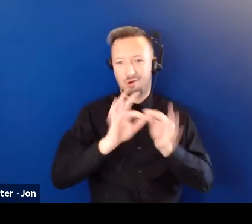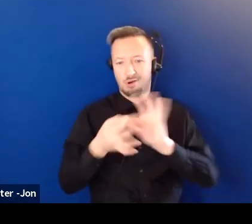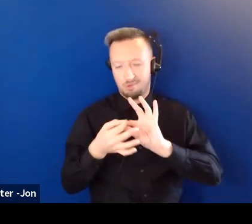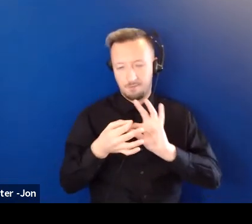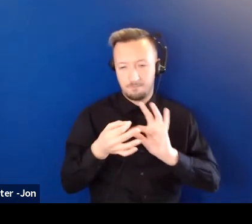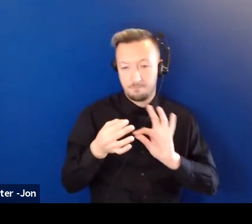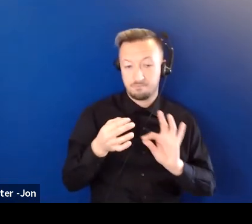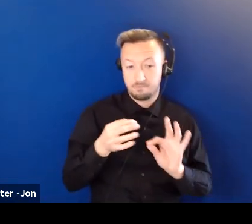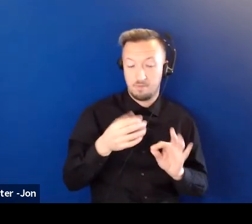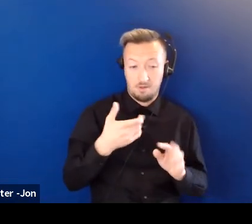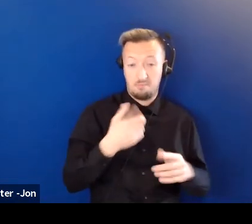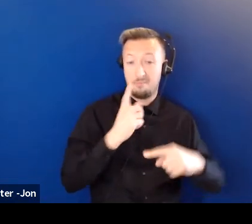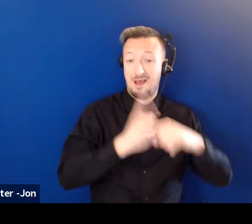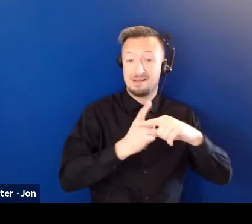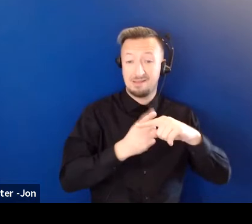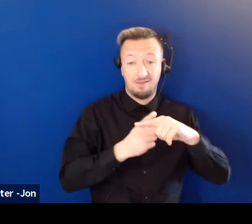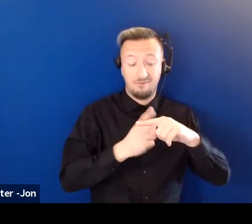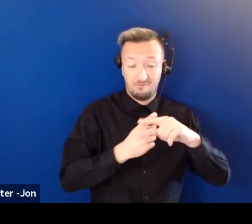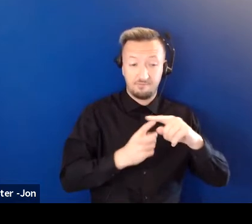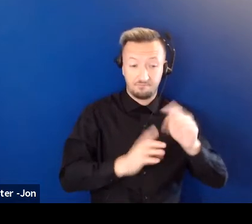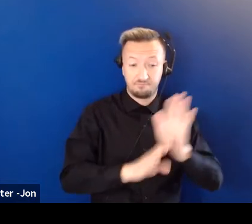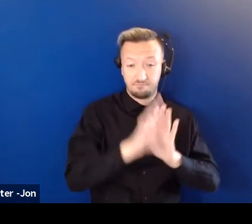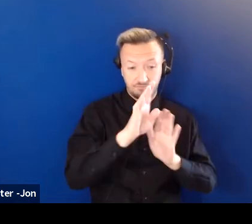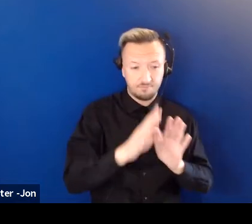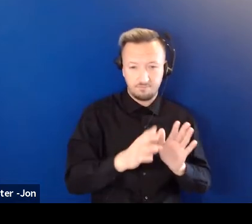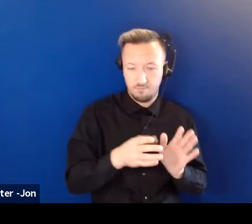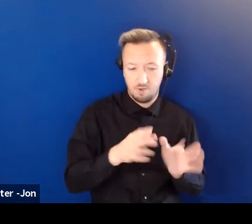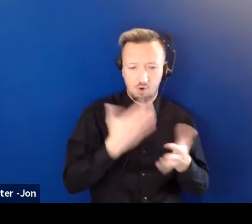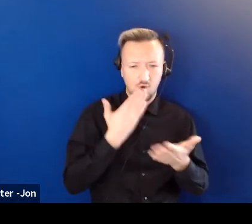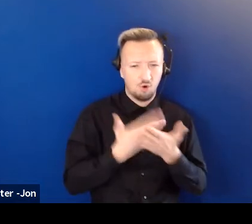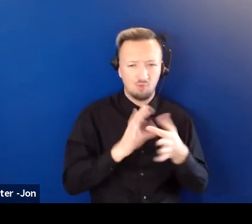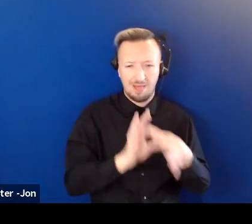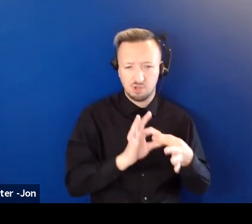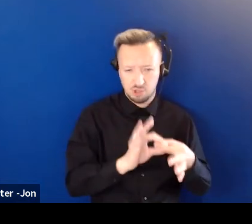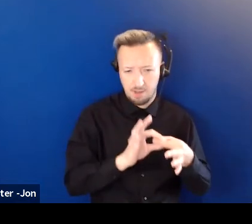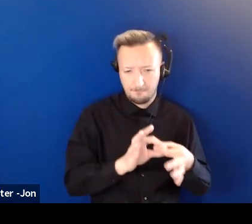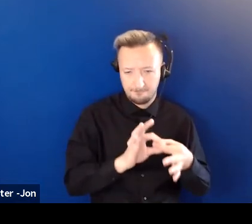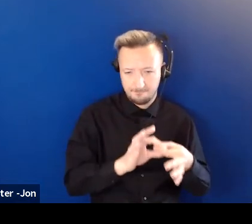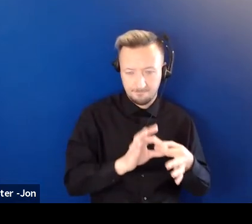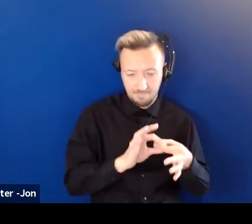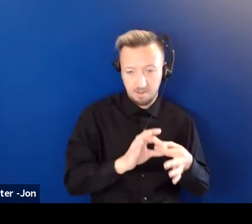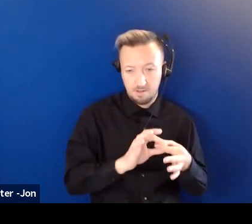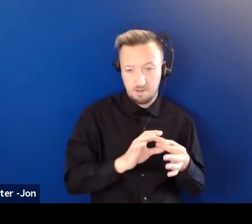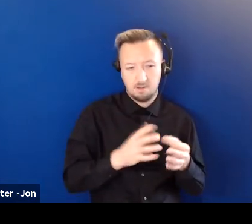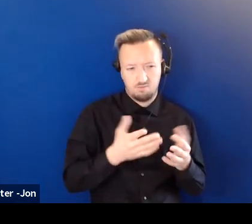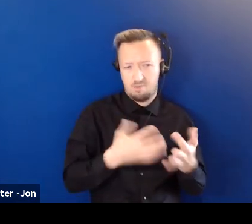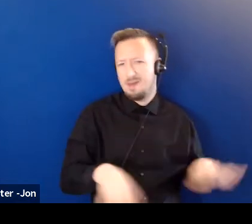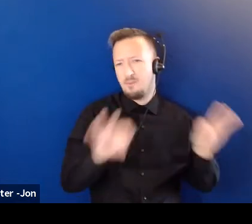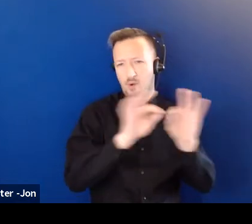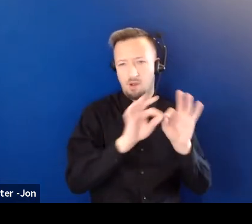that ended up being a really positive relationship that we've continued to grow. And that I think is really important. And it just